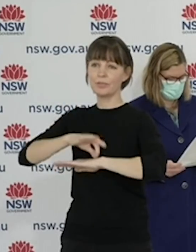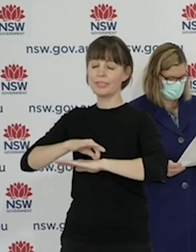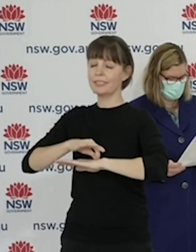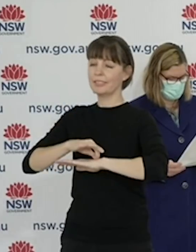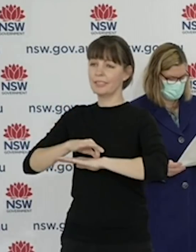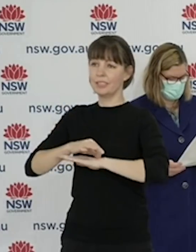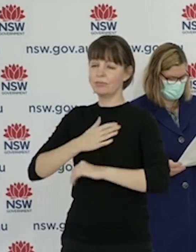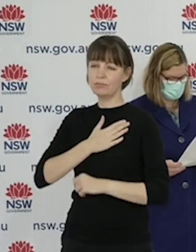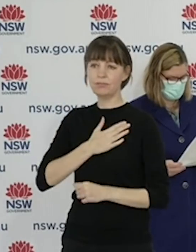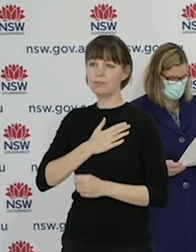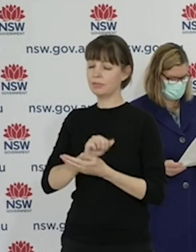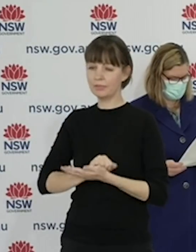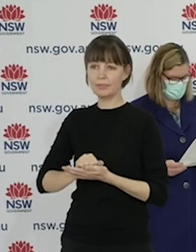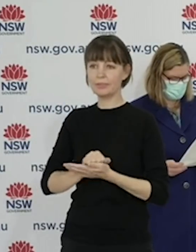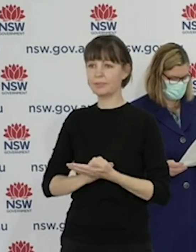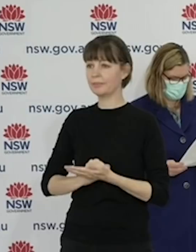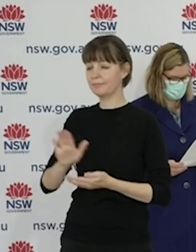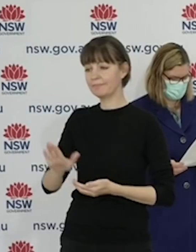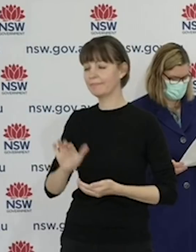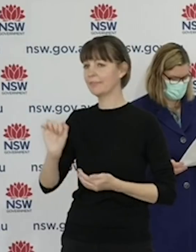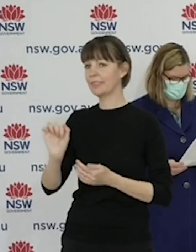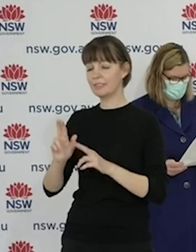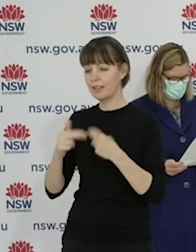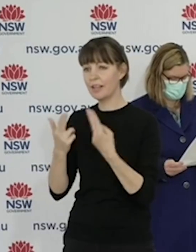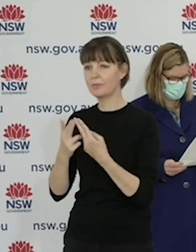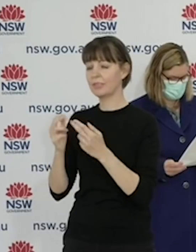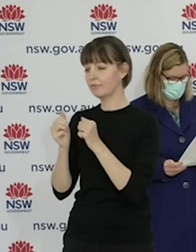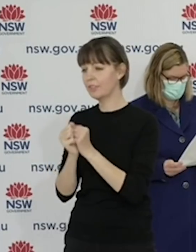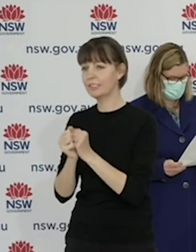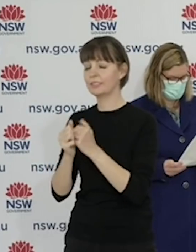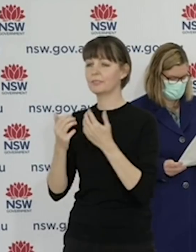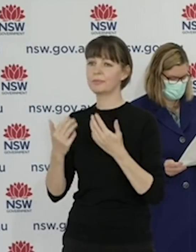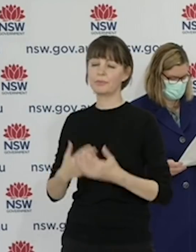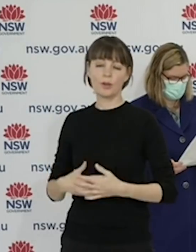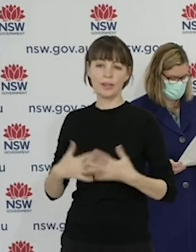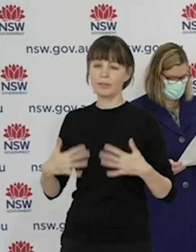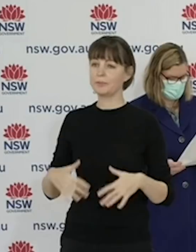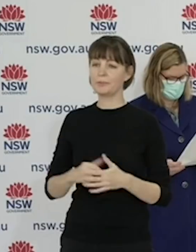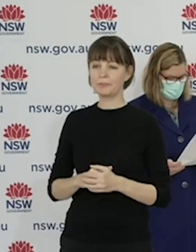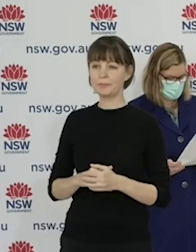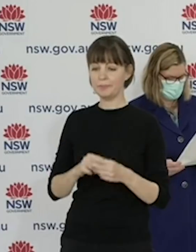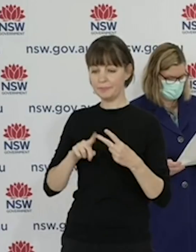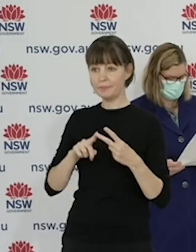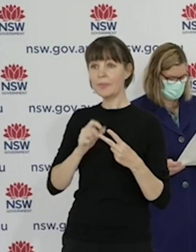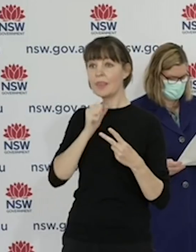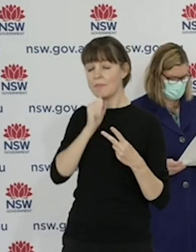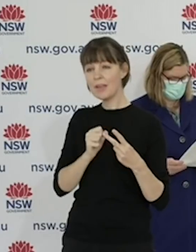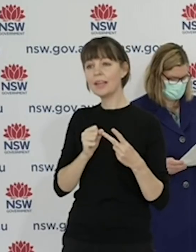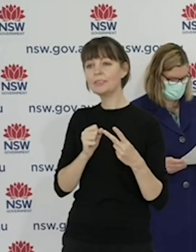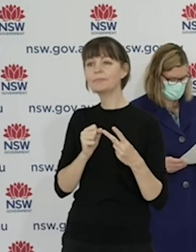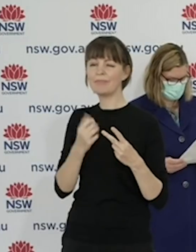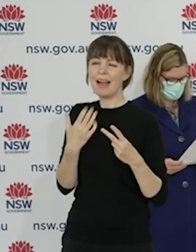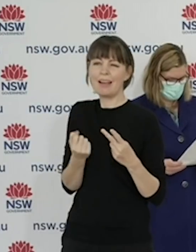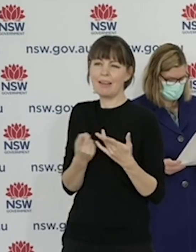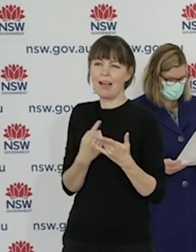heartfelt condolences and sympathies to his family and friends. We do want to stress the man in his 30s did have other conditions as